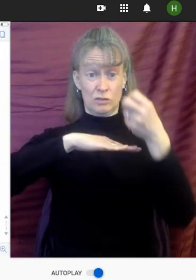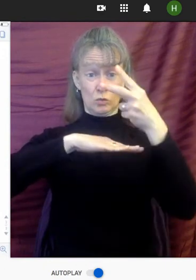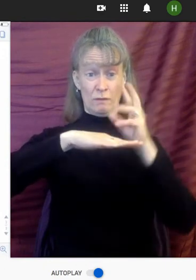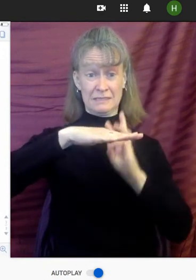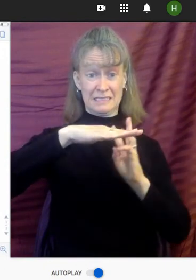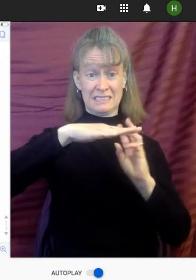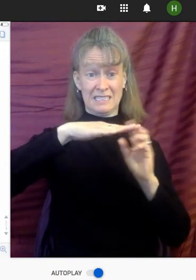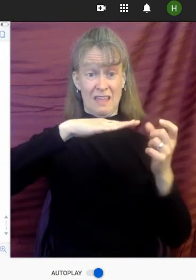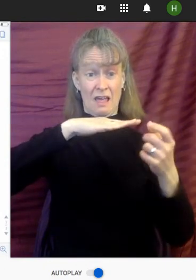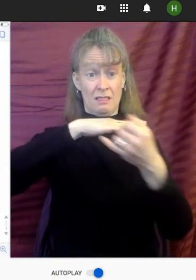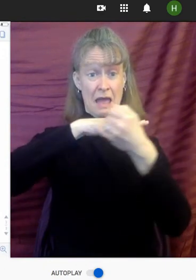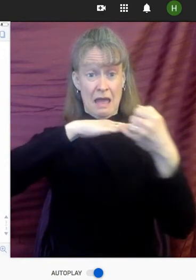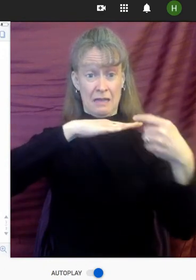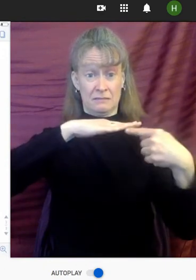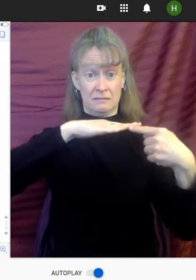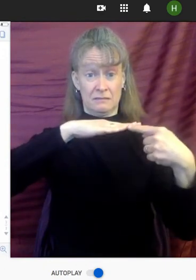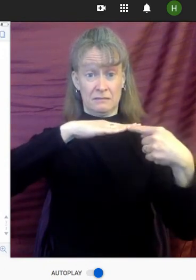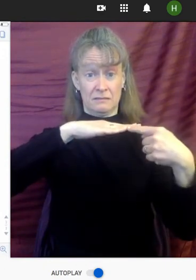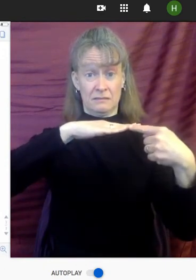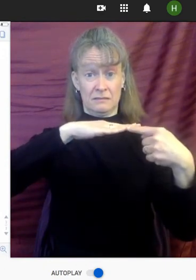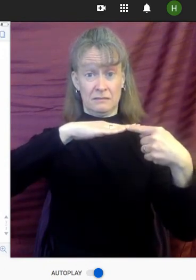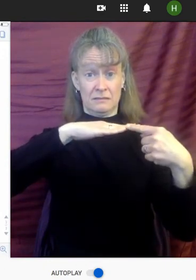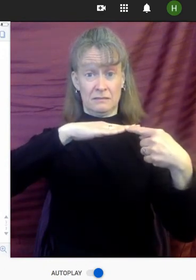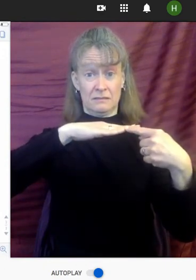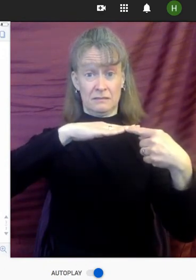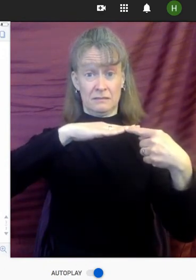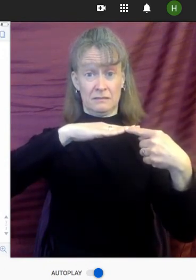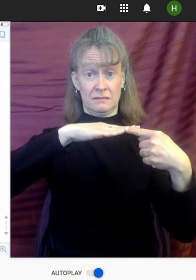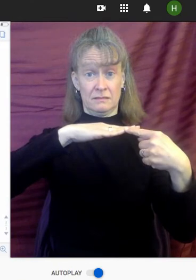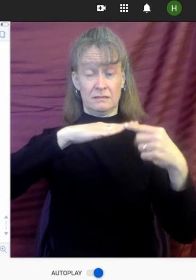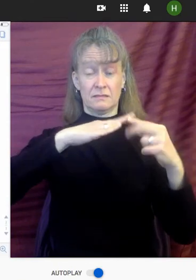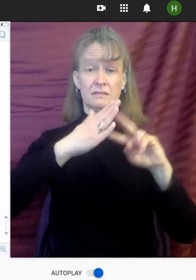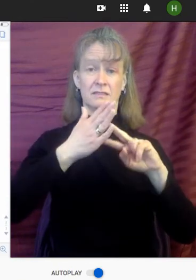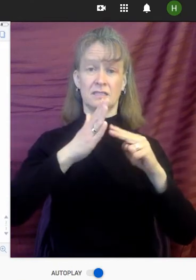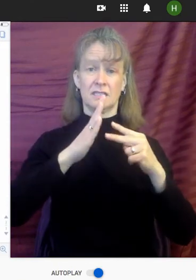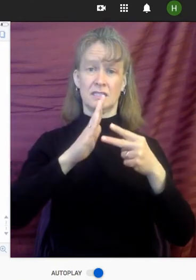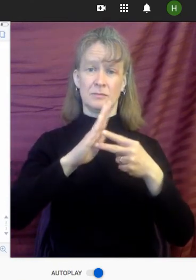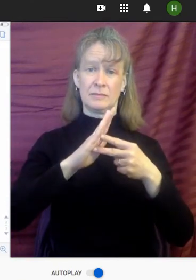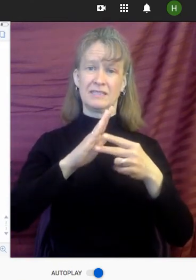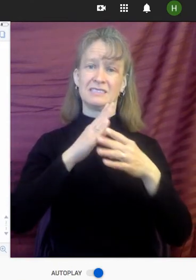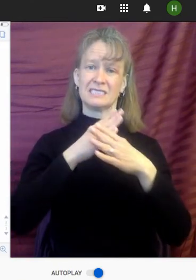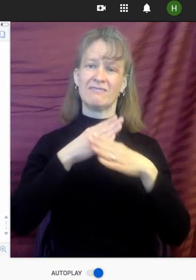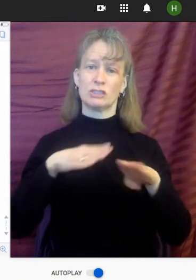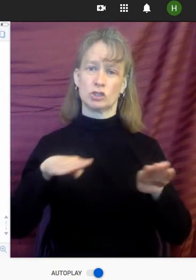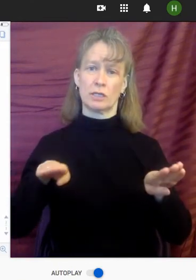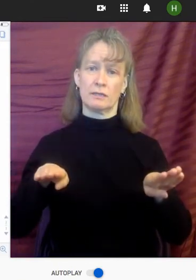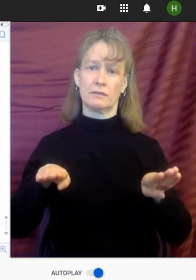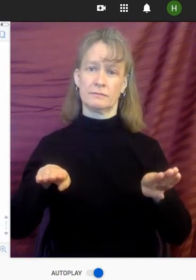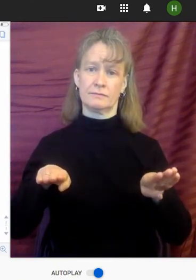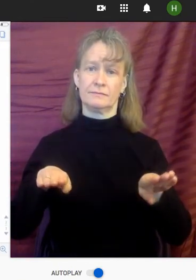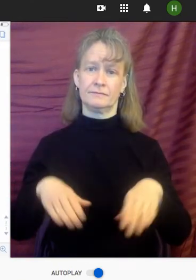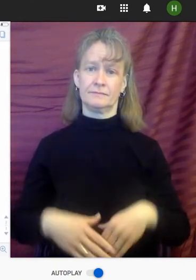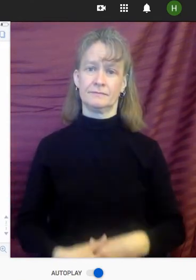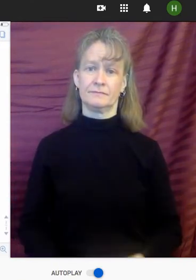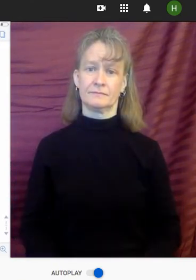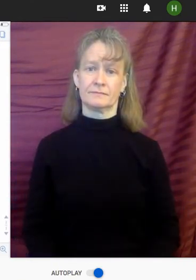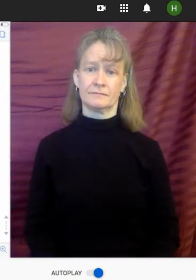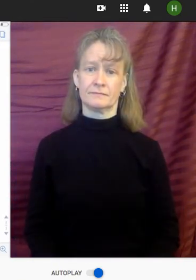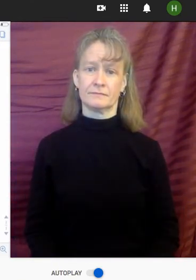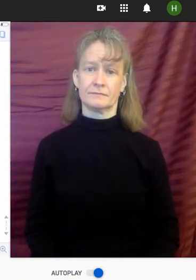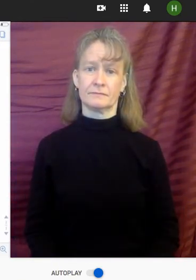in the middle that divides the 12 and 6 means division. So we're going to